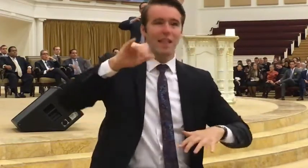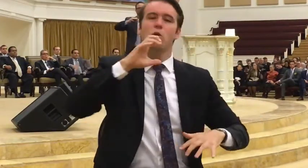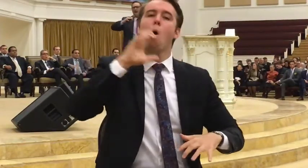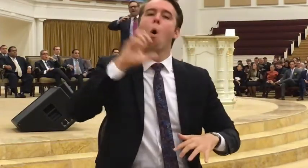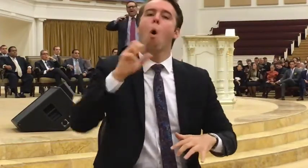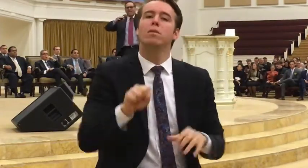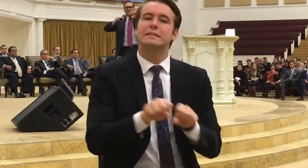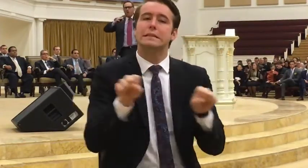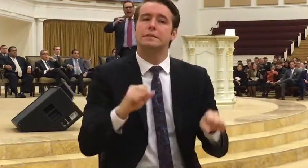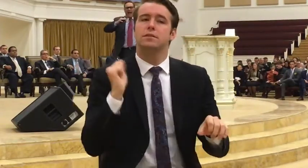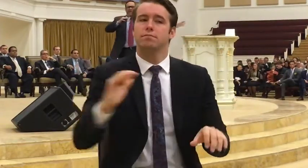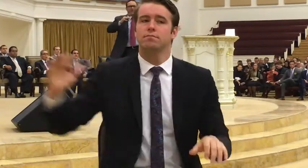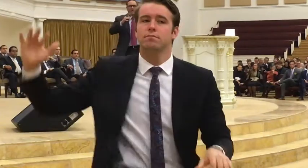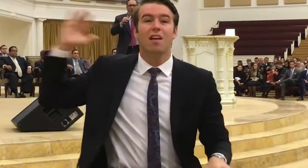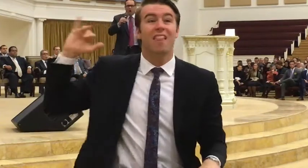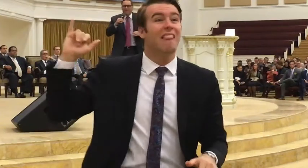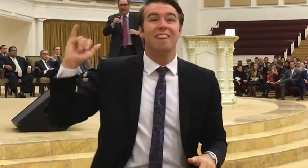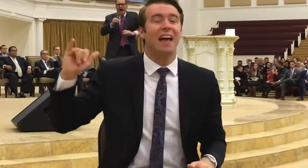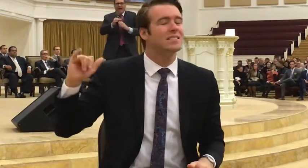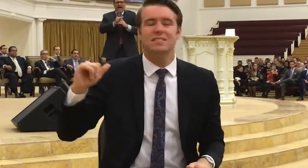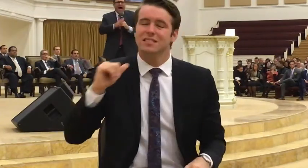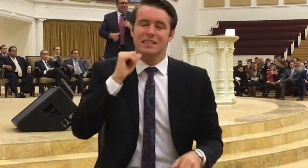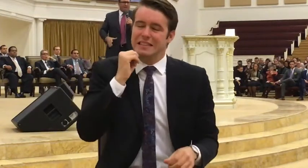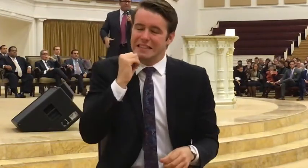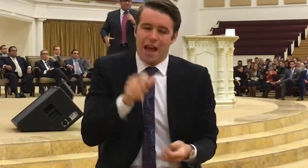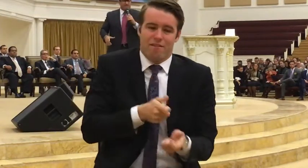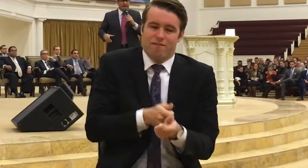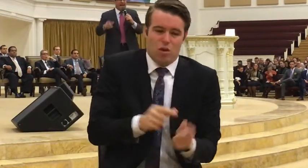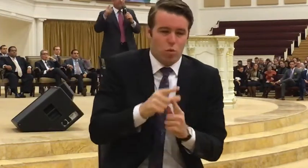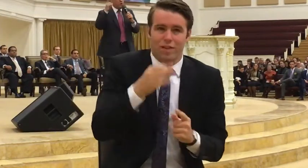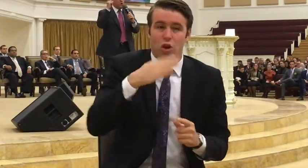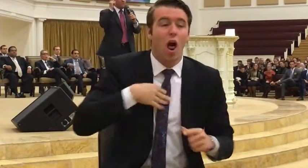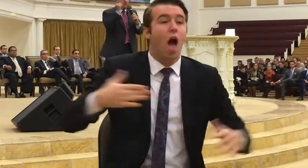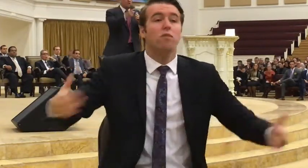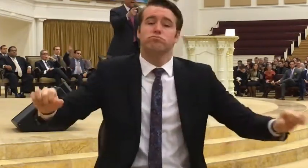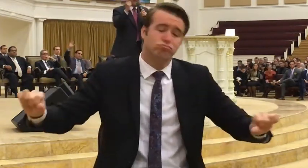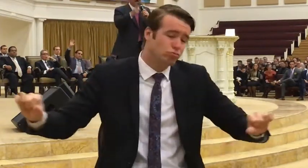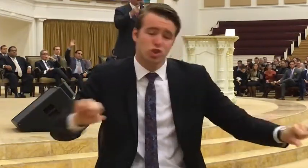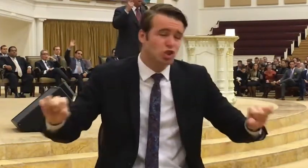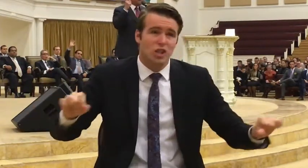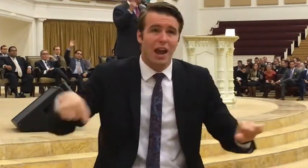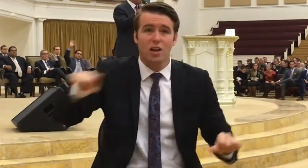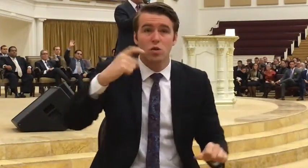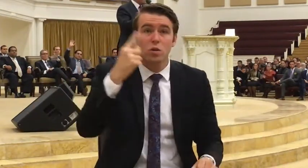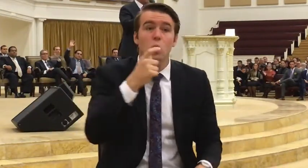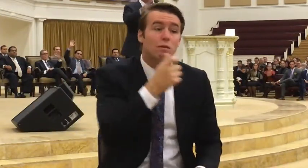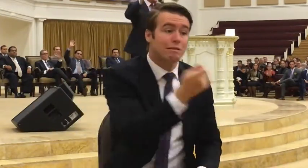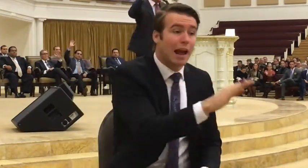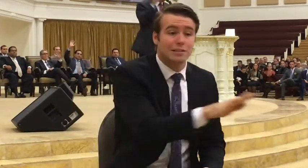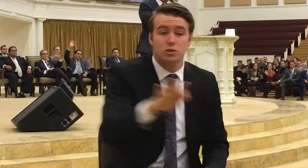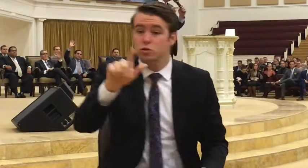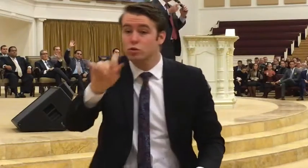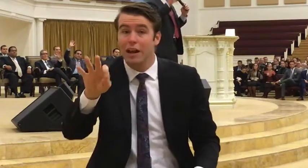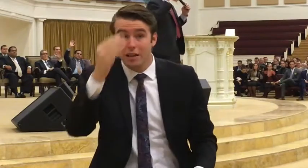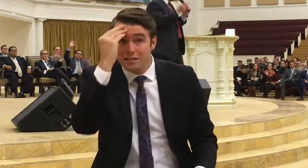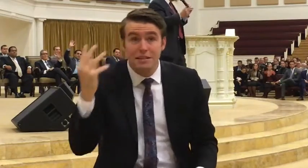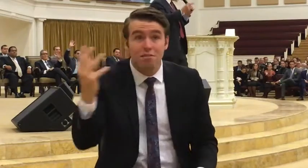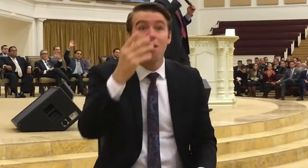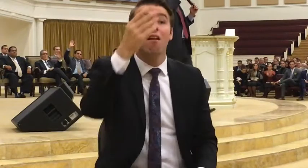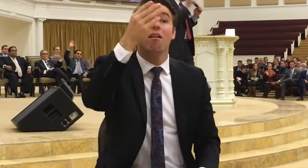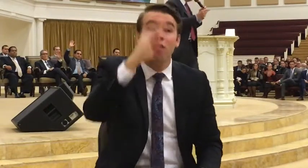ecumenical system that is so alien to the Word of God. I've come to shake every one of you that are 19 to 29 and tell you